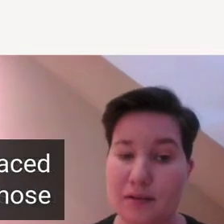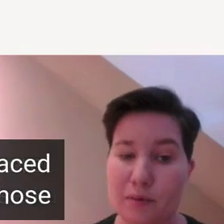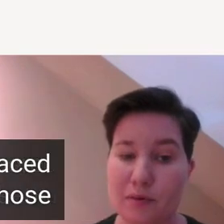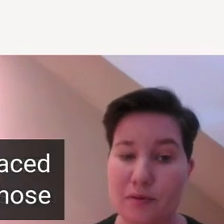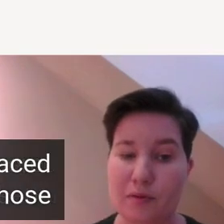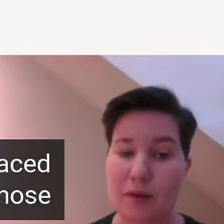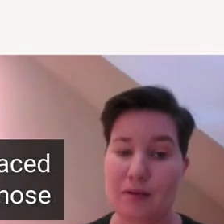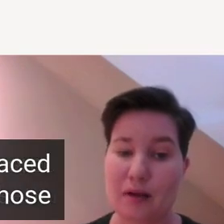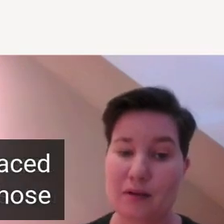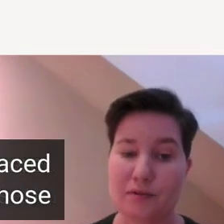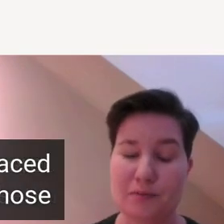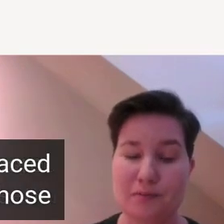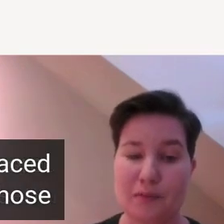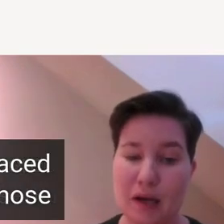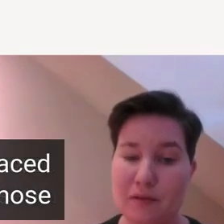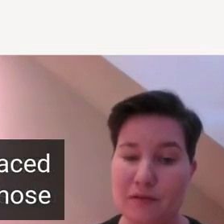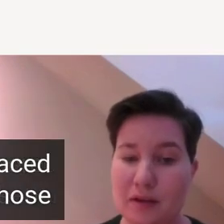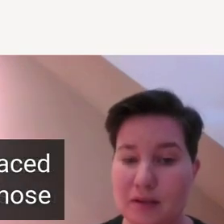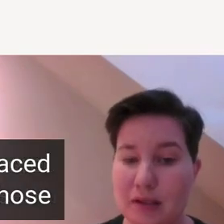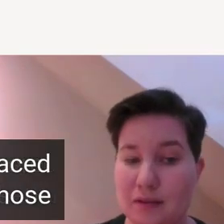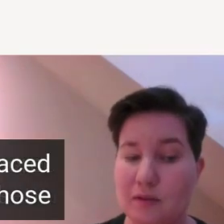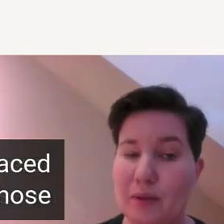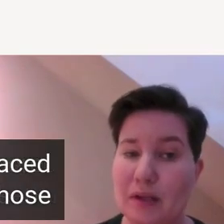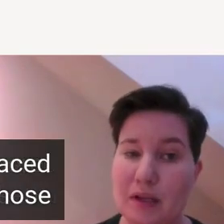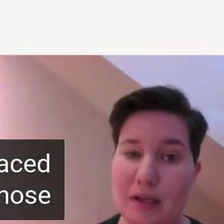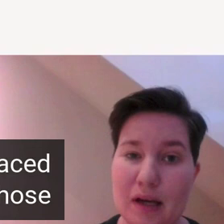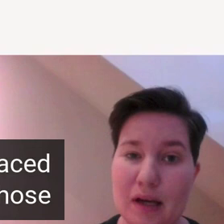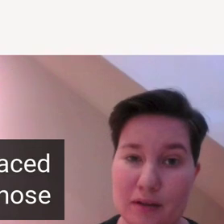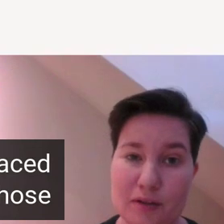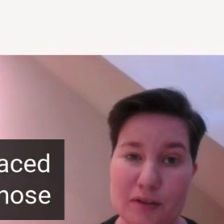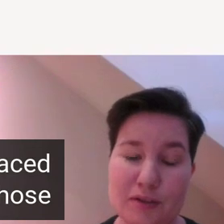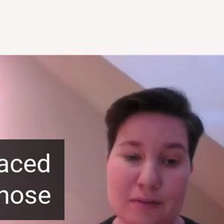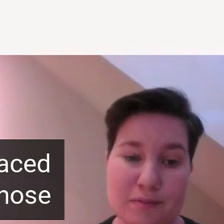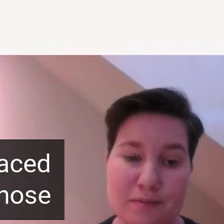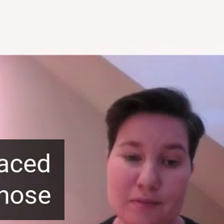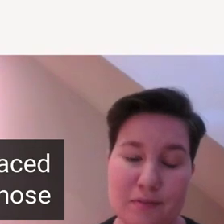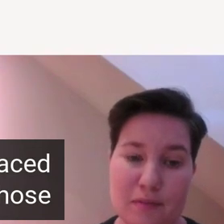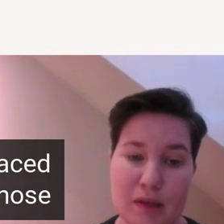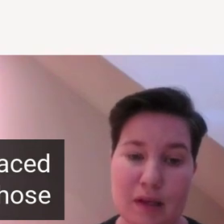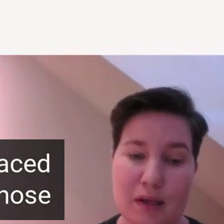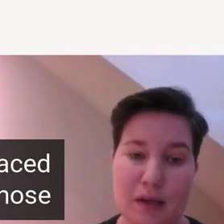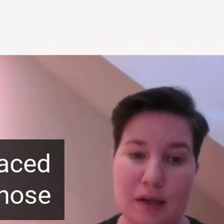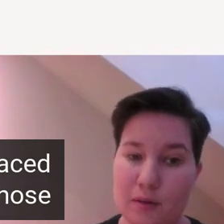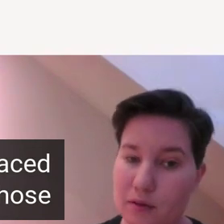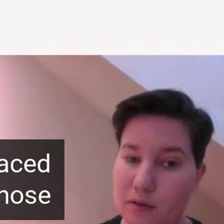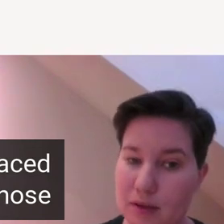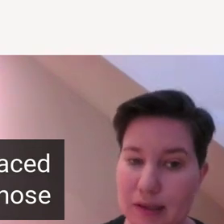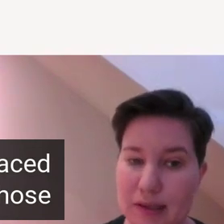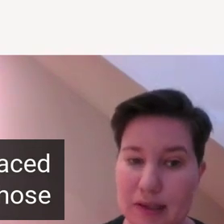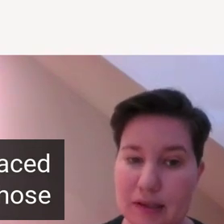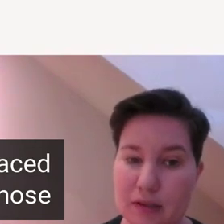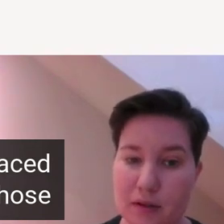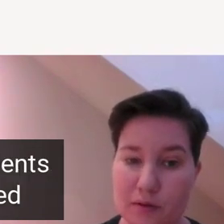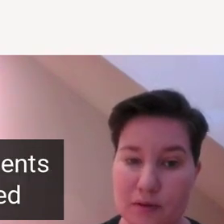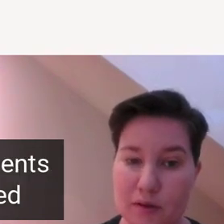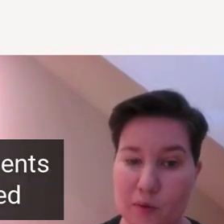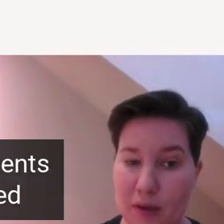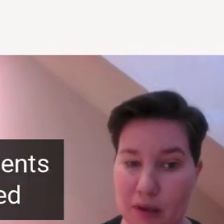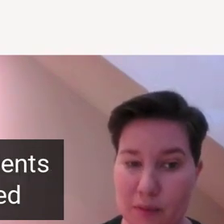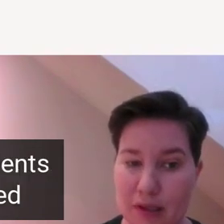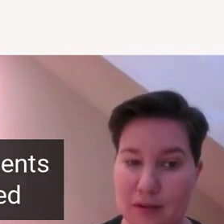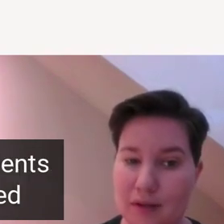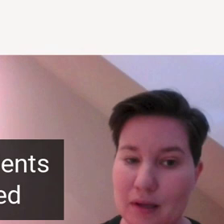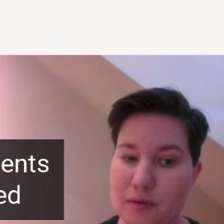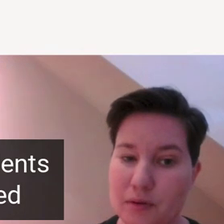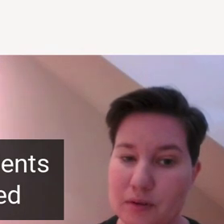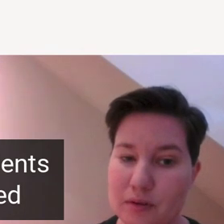As a disabled student myself, I have faced inaccessibility at university. In 2019, those of us who made